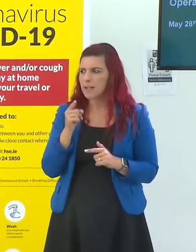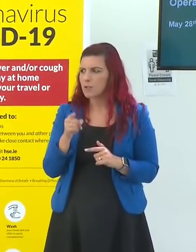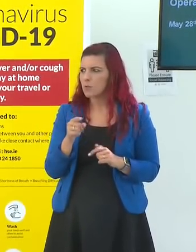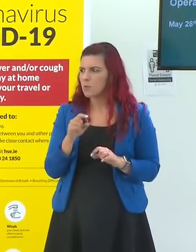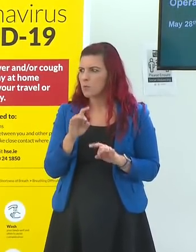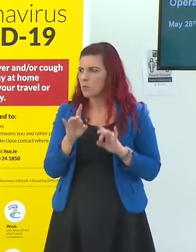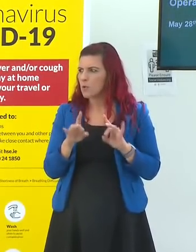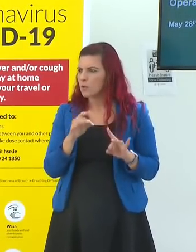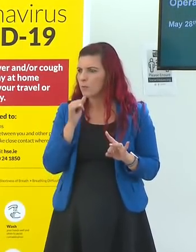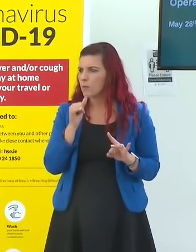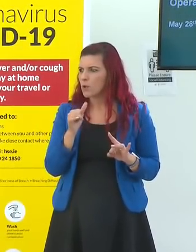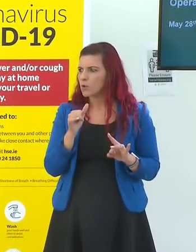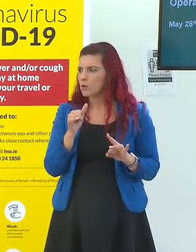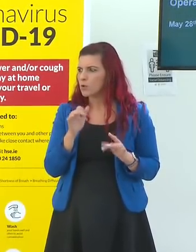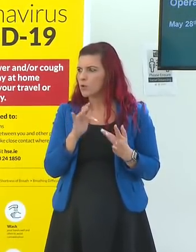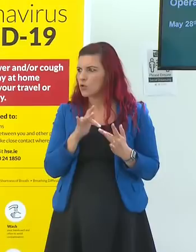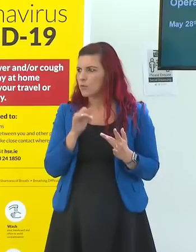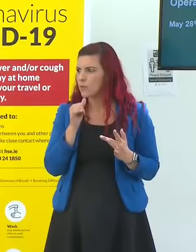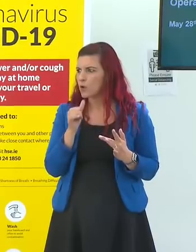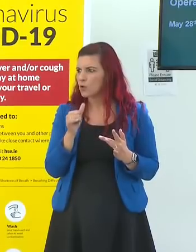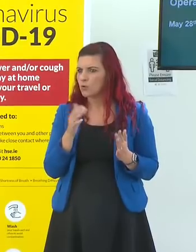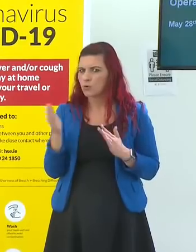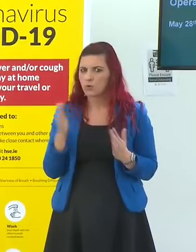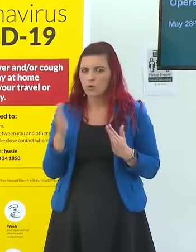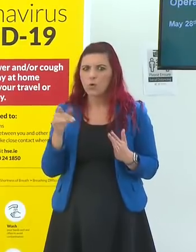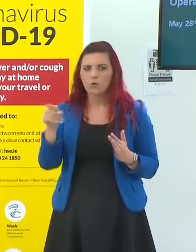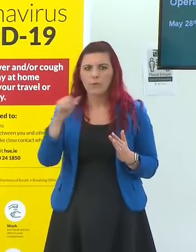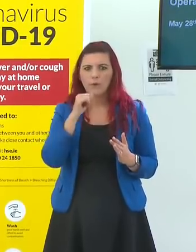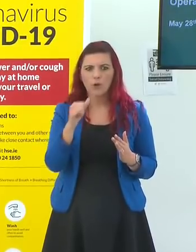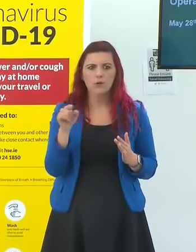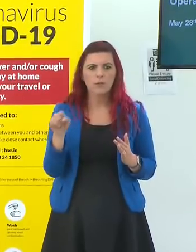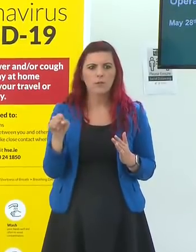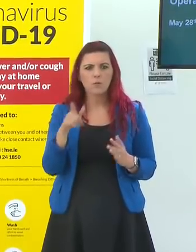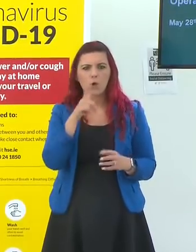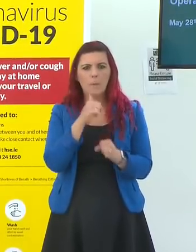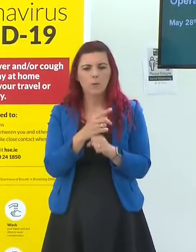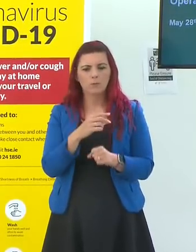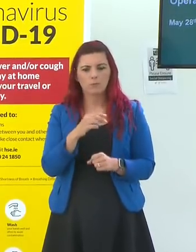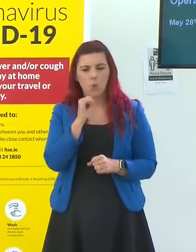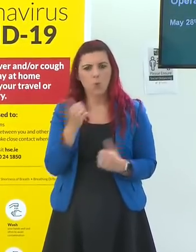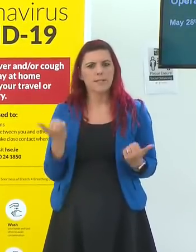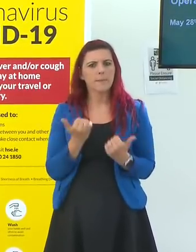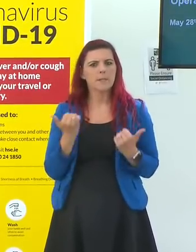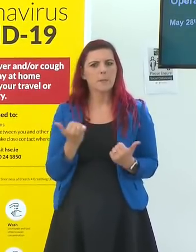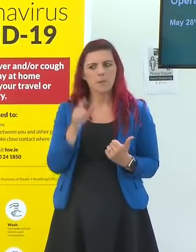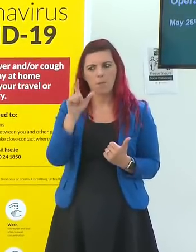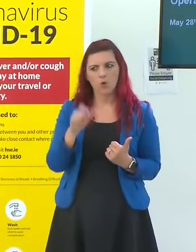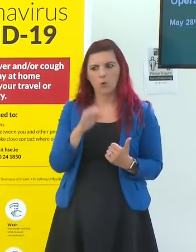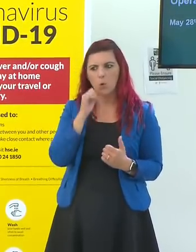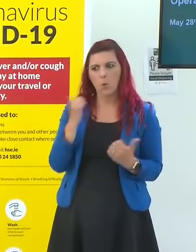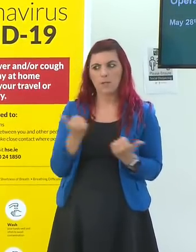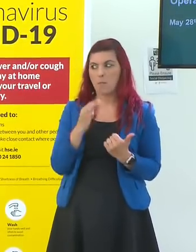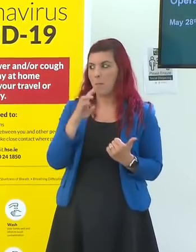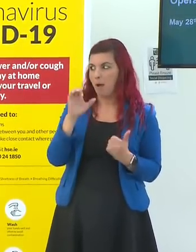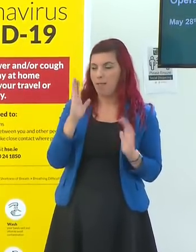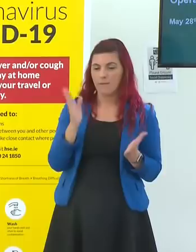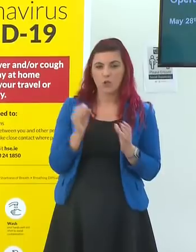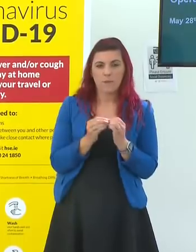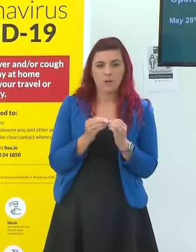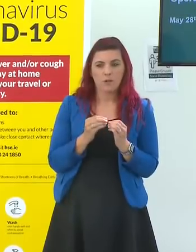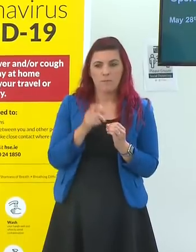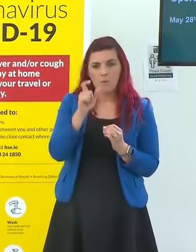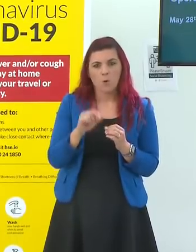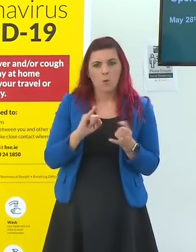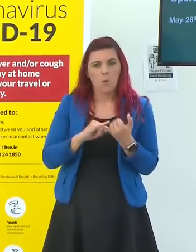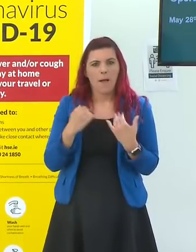touch on it firstly, or? Yeah, just what I would say with the asymptomatic is and Paul touched on this point, and it is important.